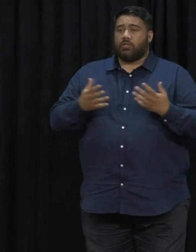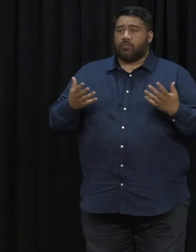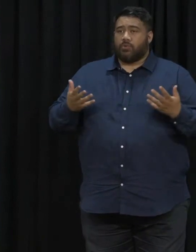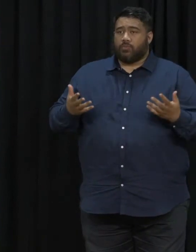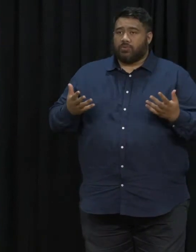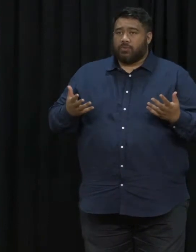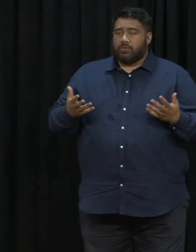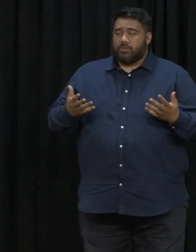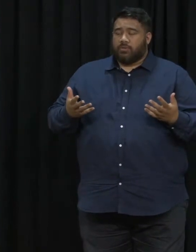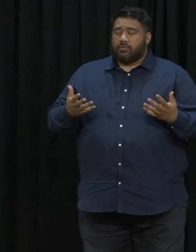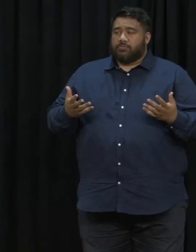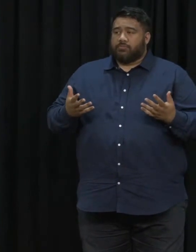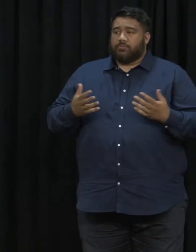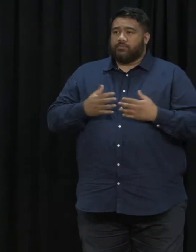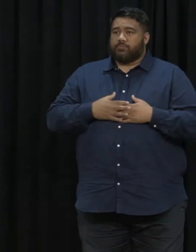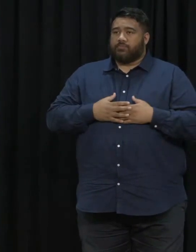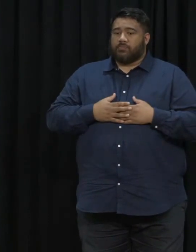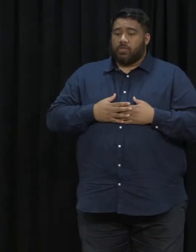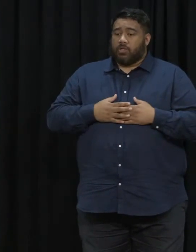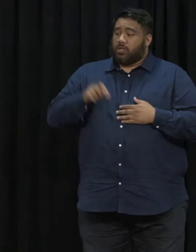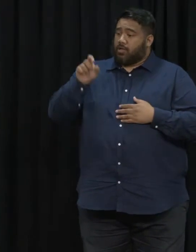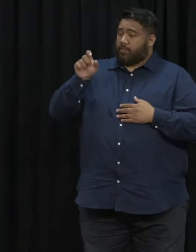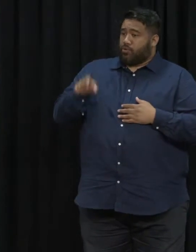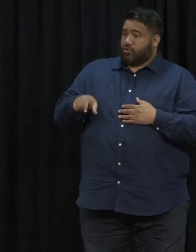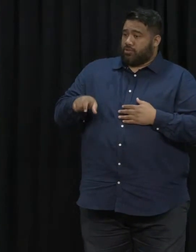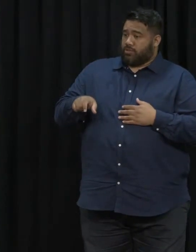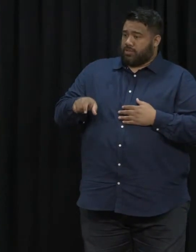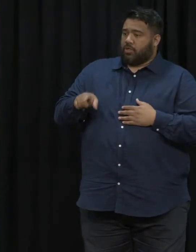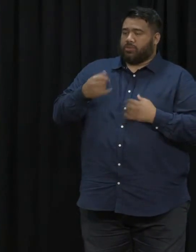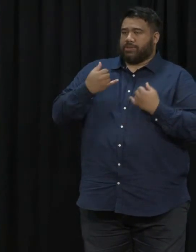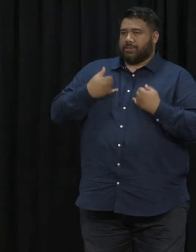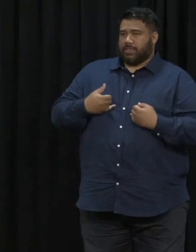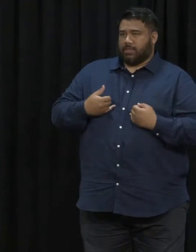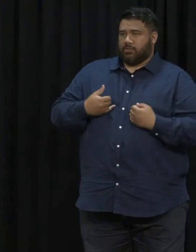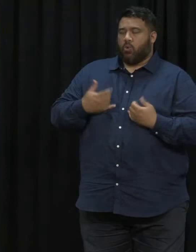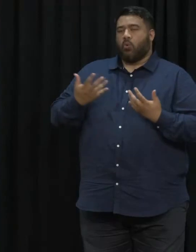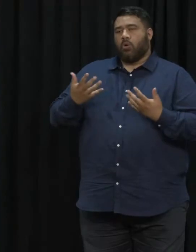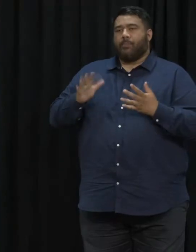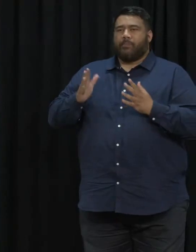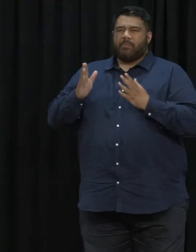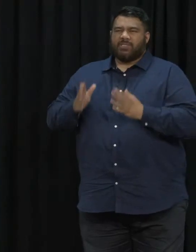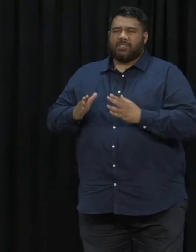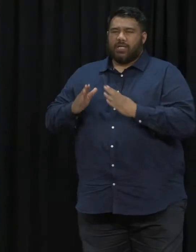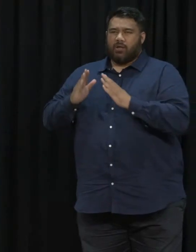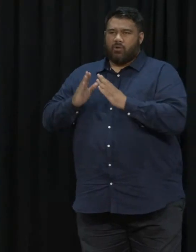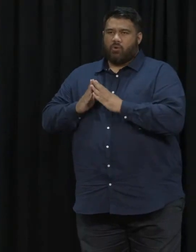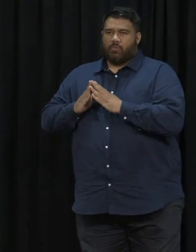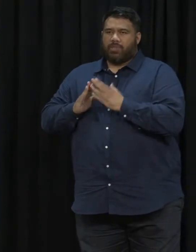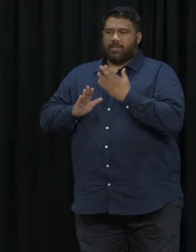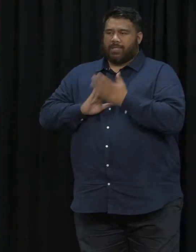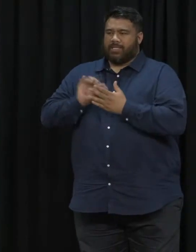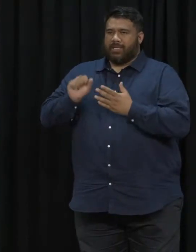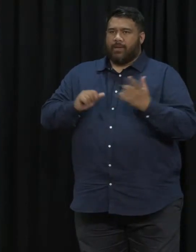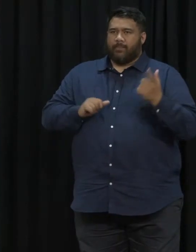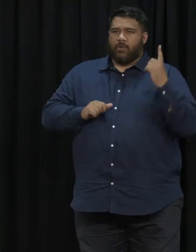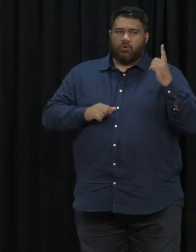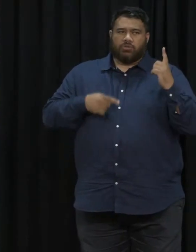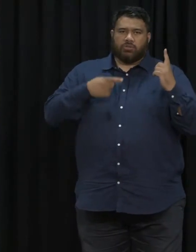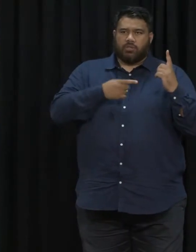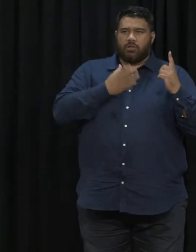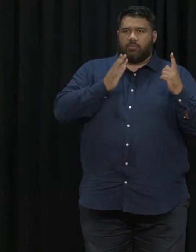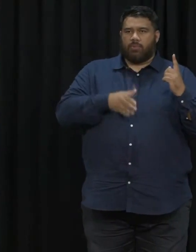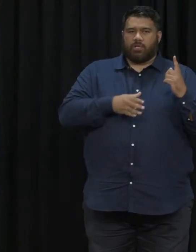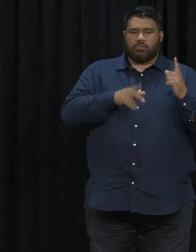that says, when a worker is sick or needs to stay home, there are some obligations there on an employer. We accepted that these